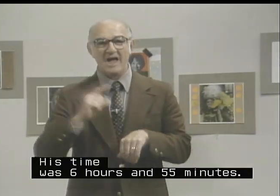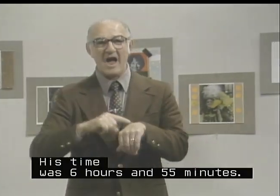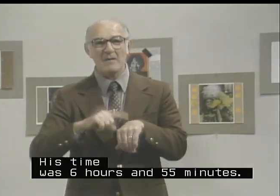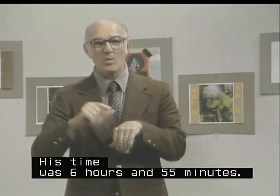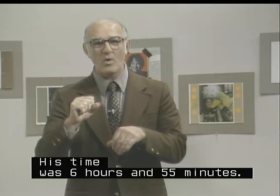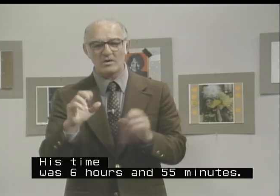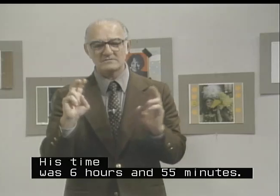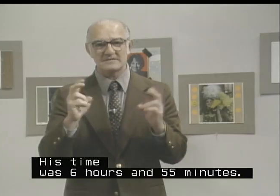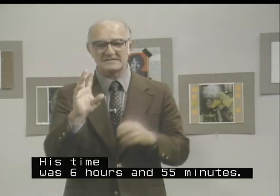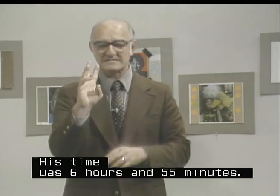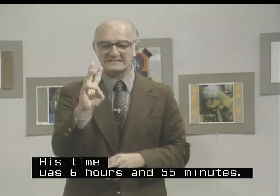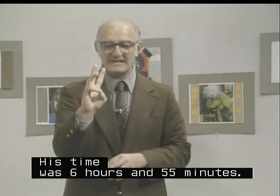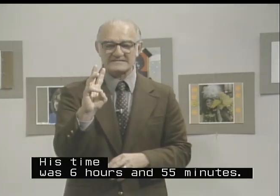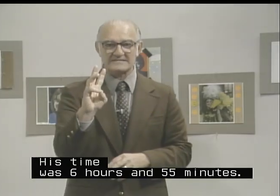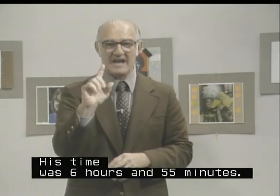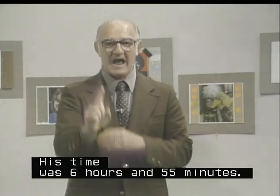time was